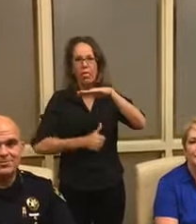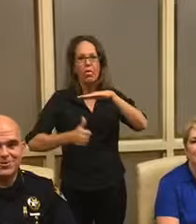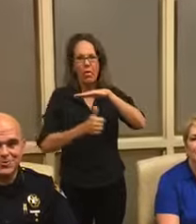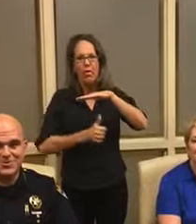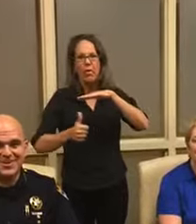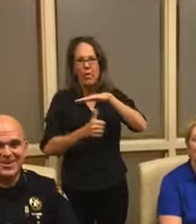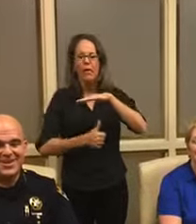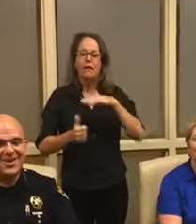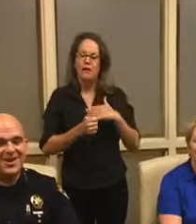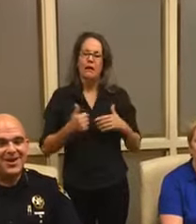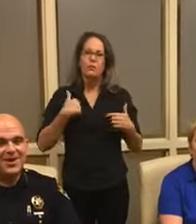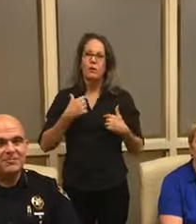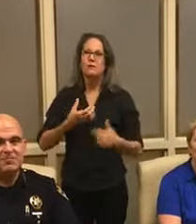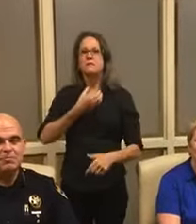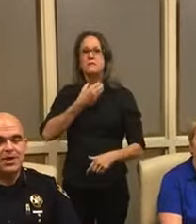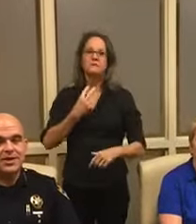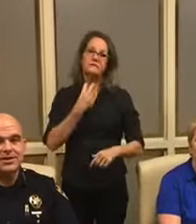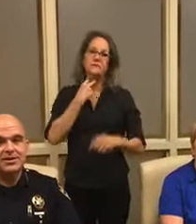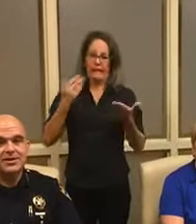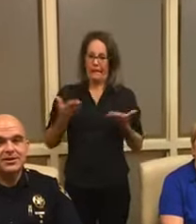up too.